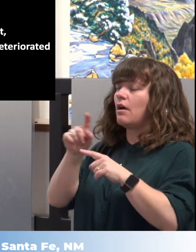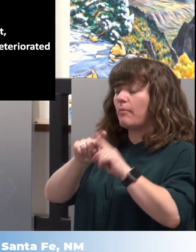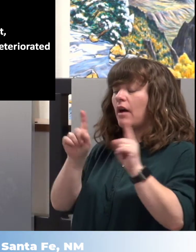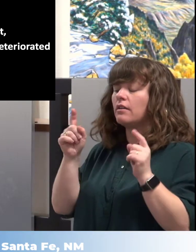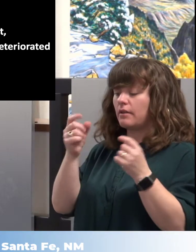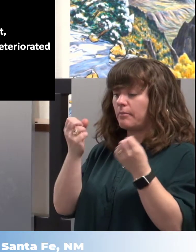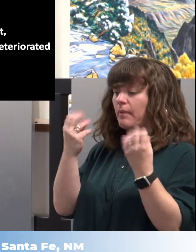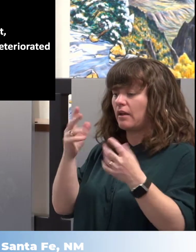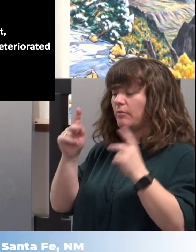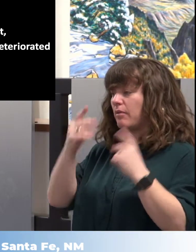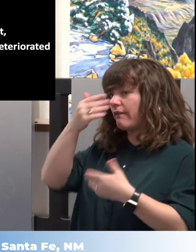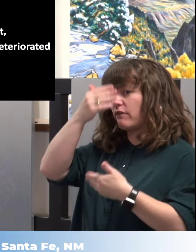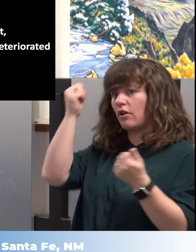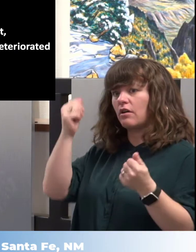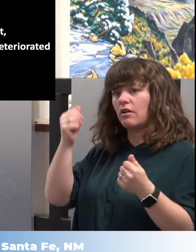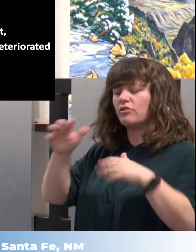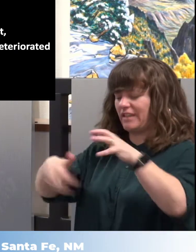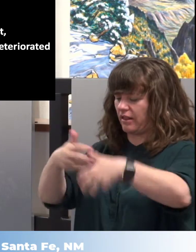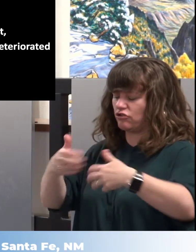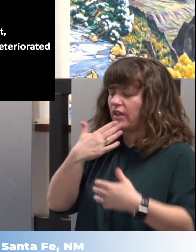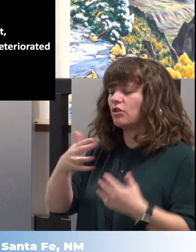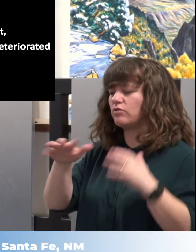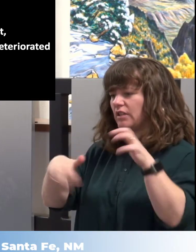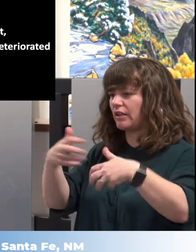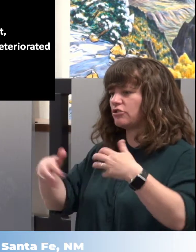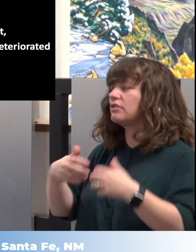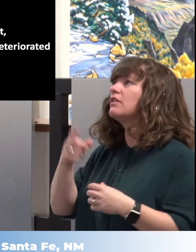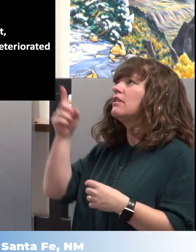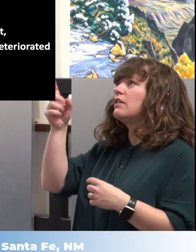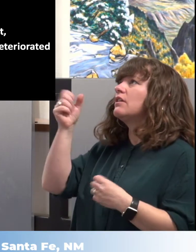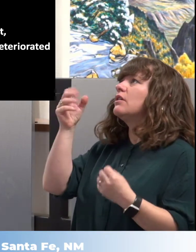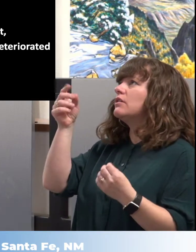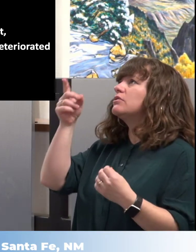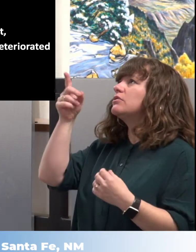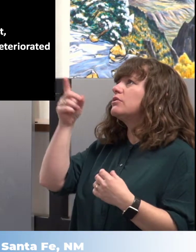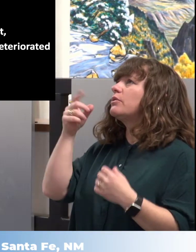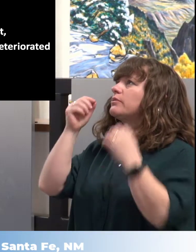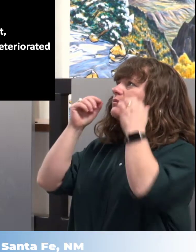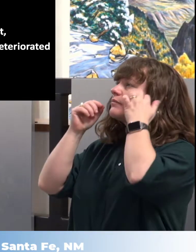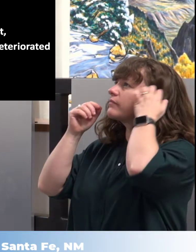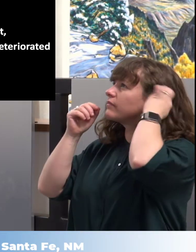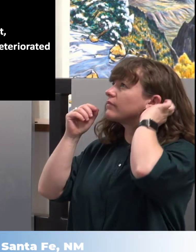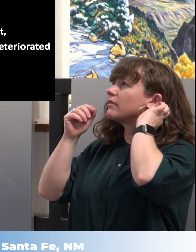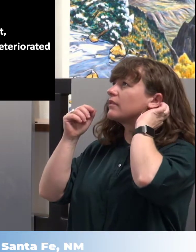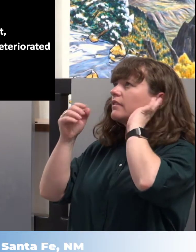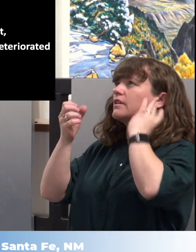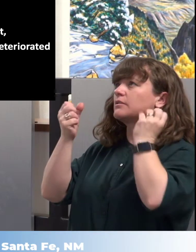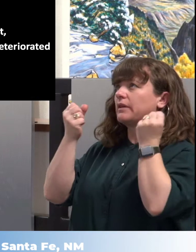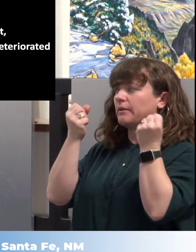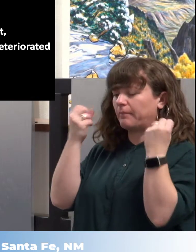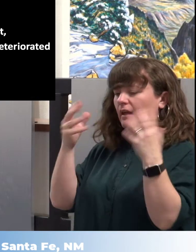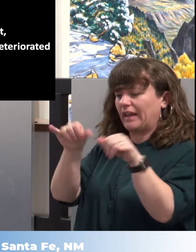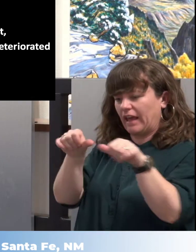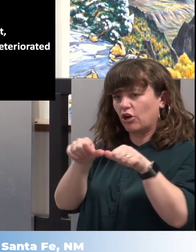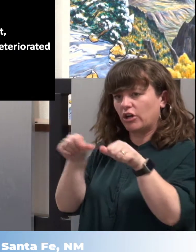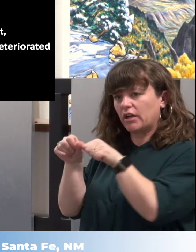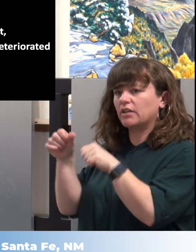structure has, you know, we're seeing poor structure in areas that have never ever been cultivated, right? There have been many areas of rangelands